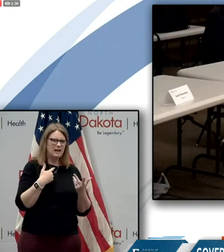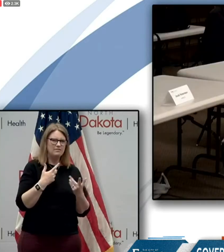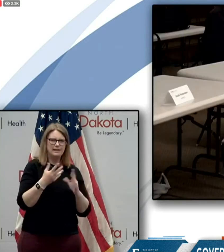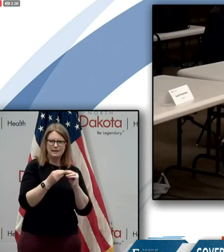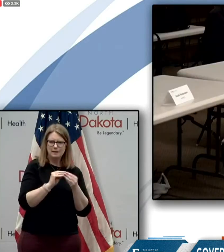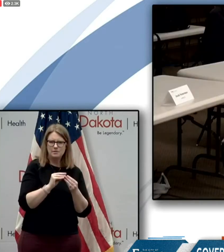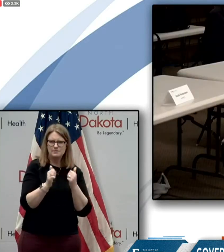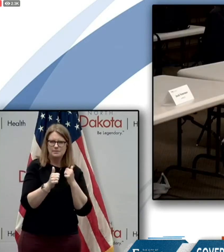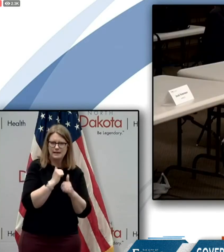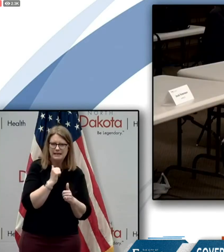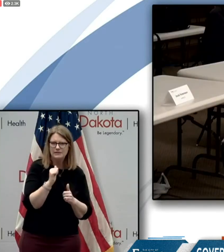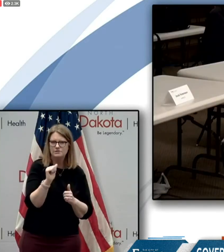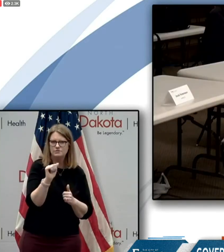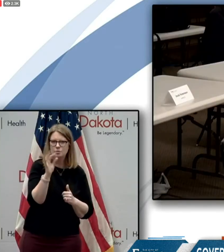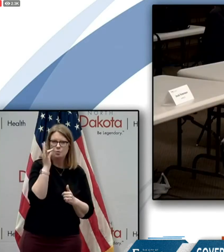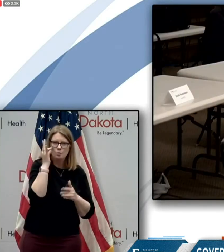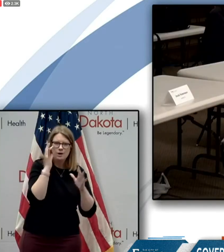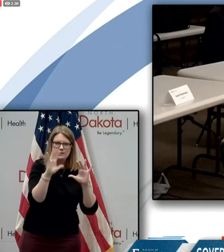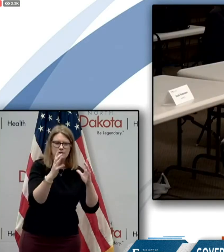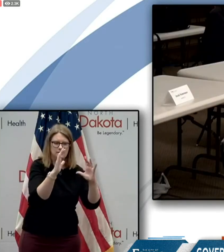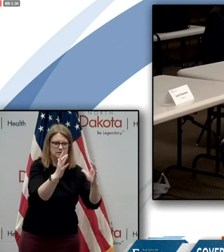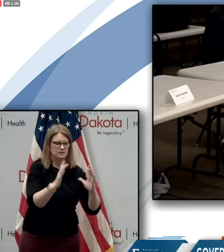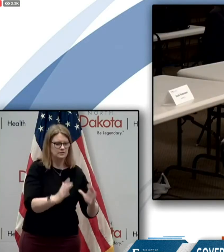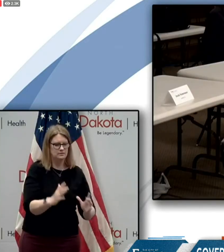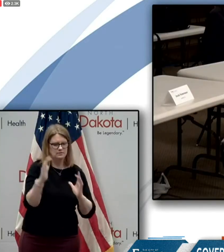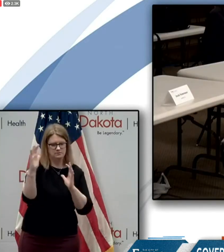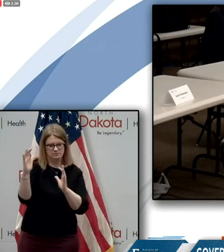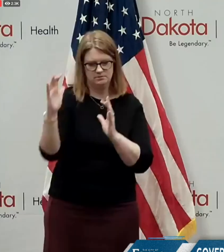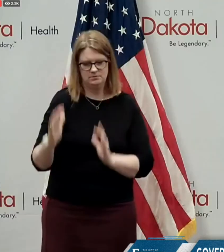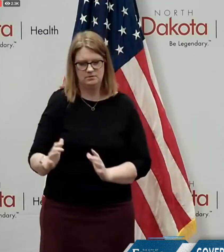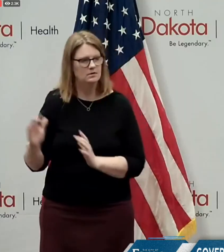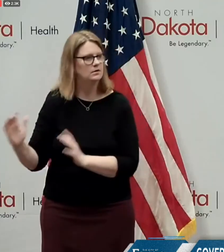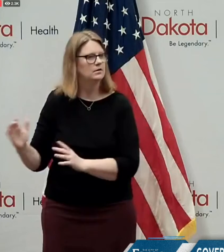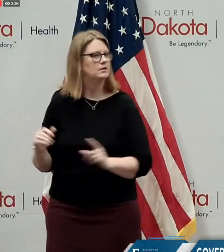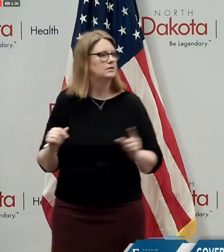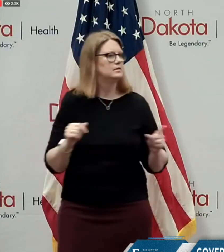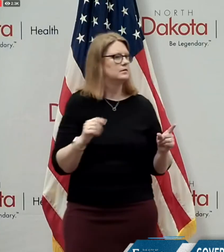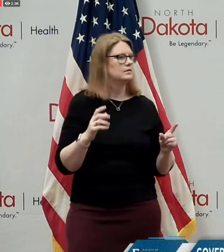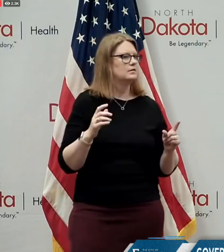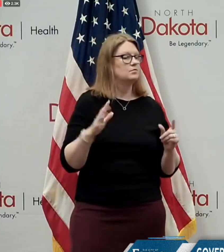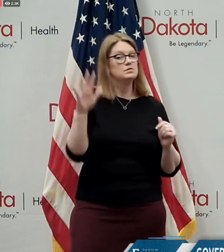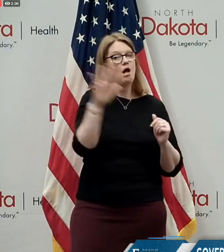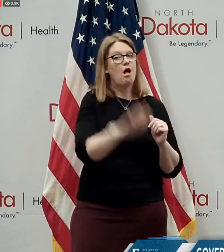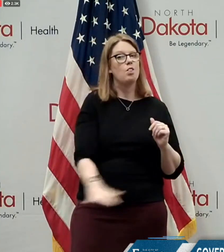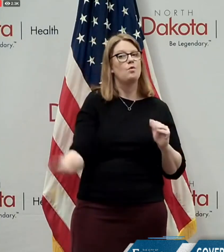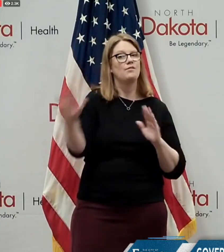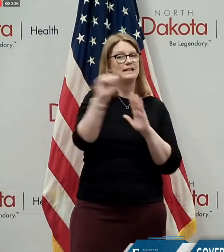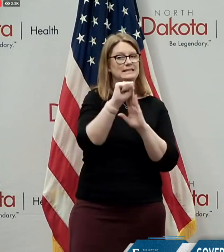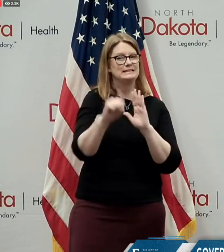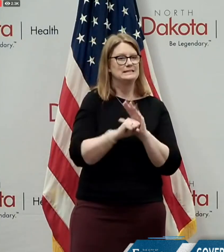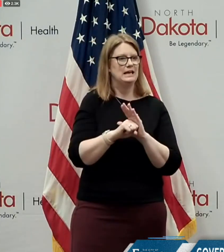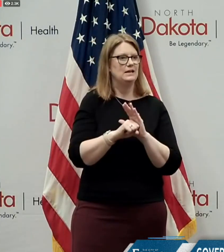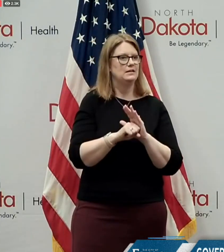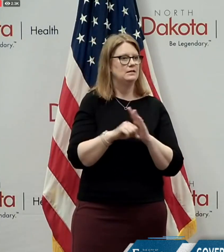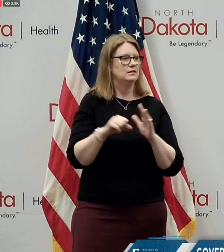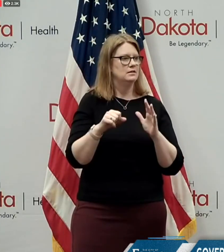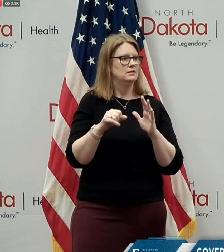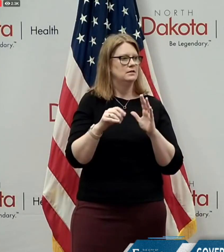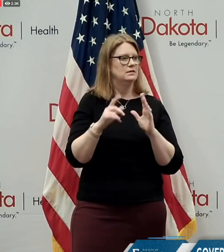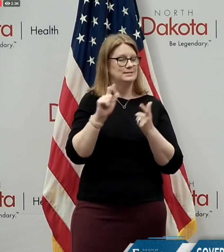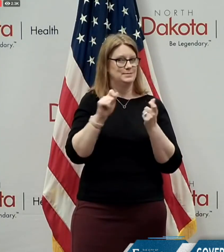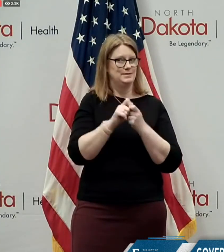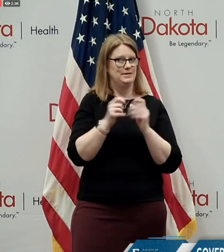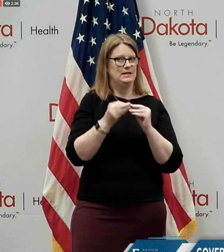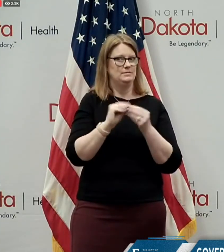reservation, of how many cases? Amy, let me clarify that. That wasn't reservation, that was statewide. That was aggregate numbers